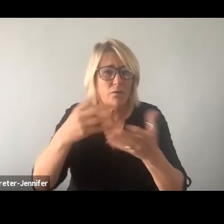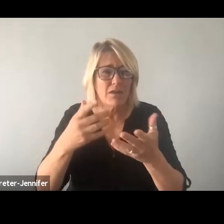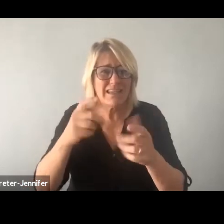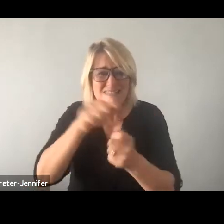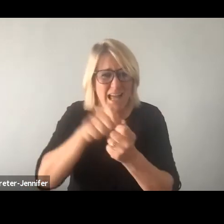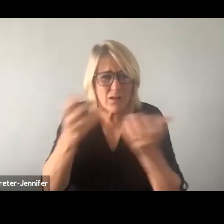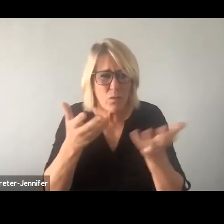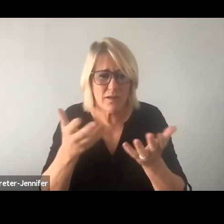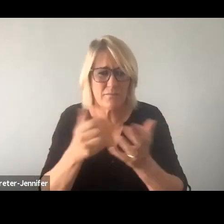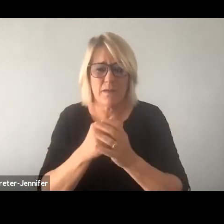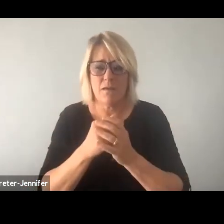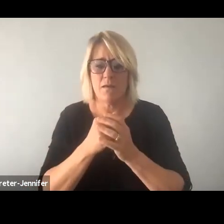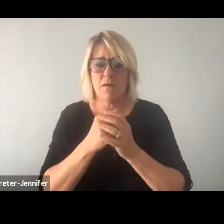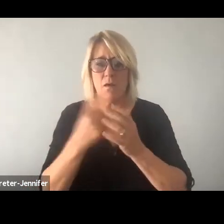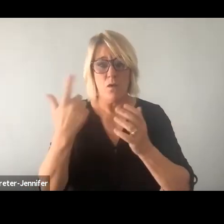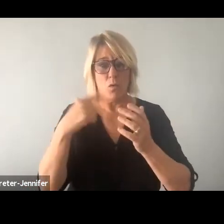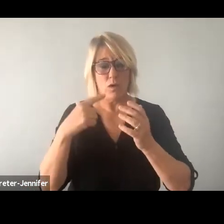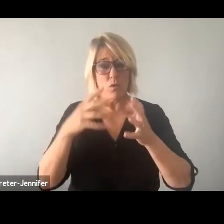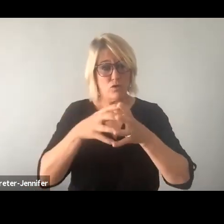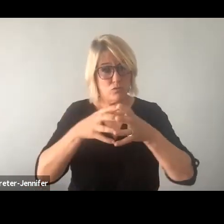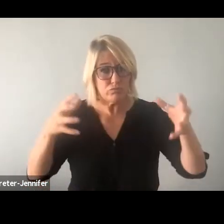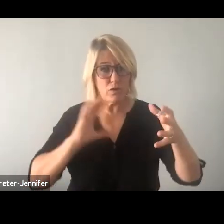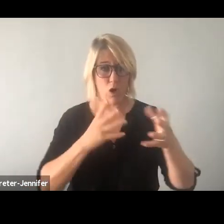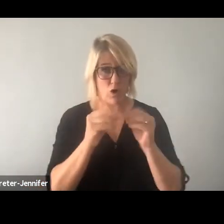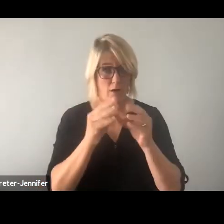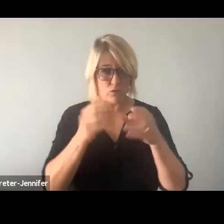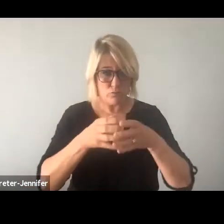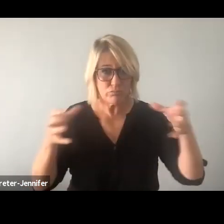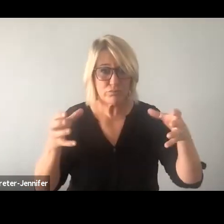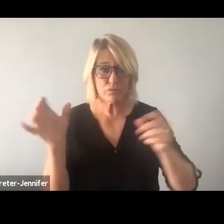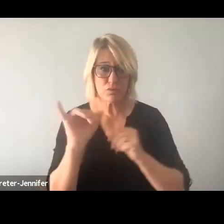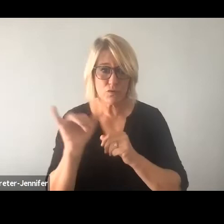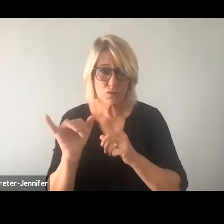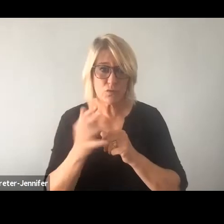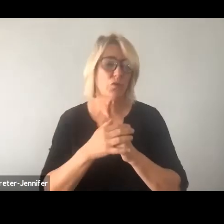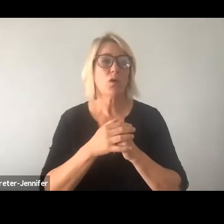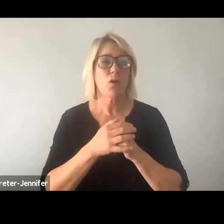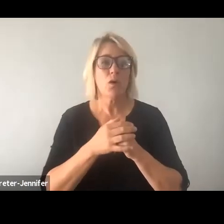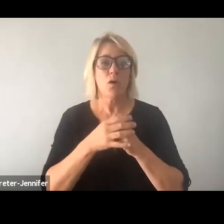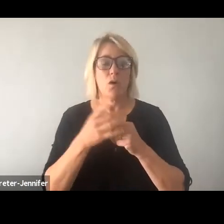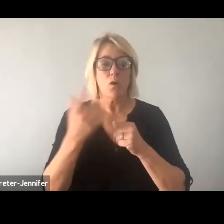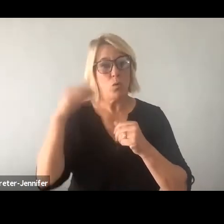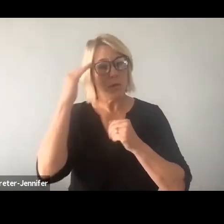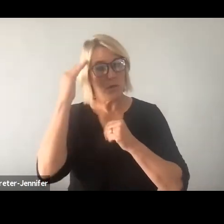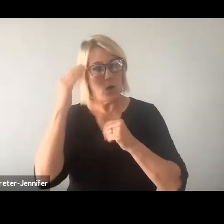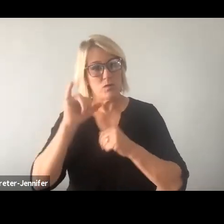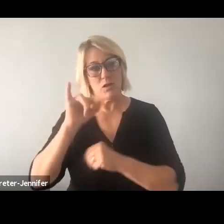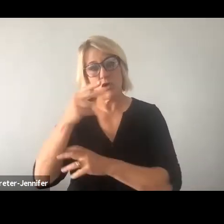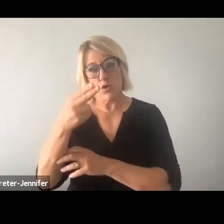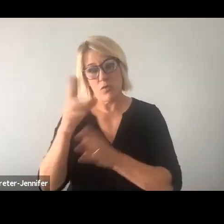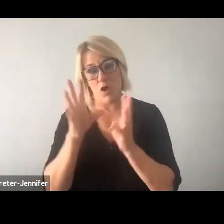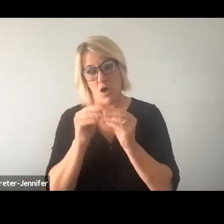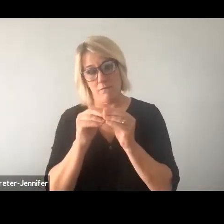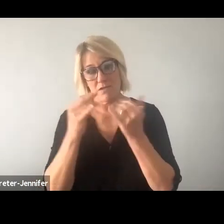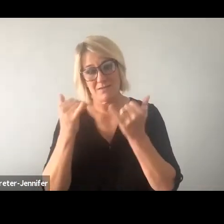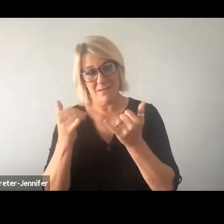are very excited to grow our conference in new ways. We'll be expanding what we know as the youth conference now. We're going